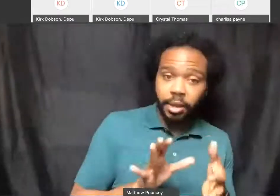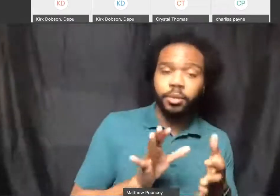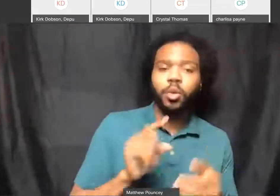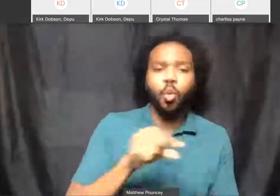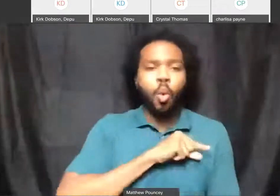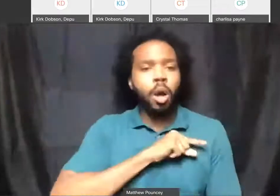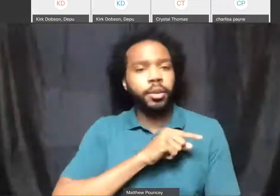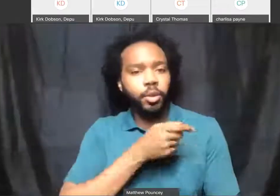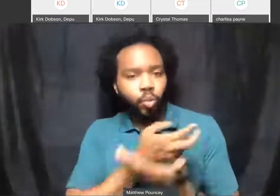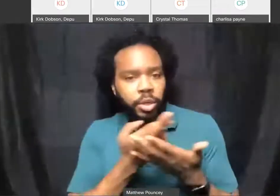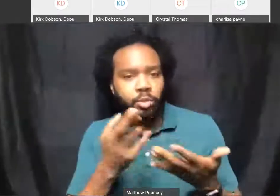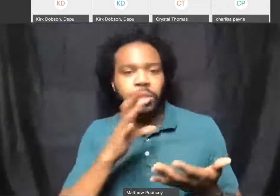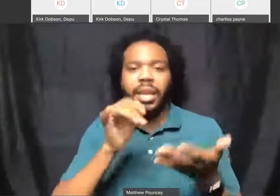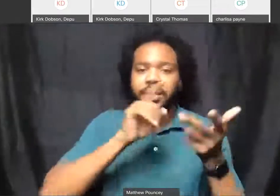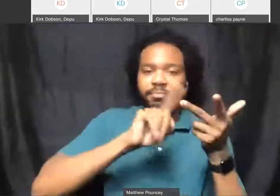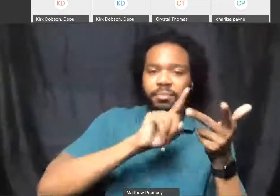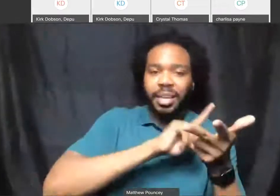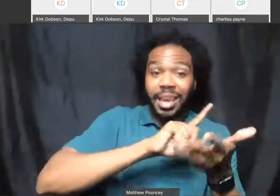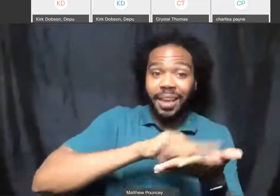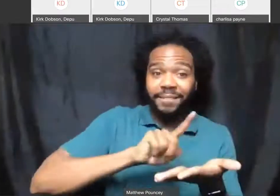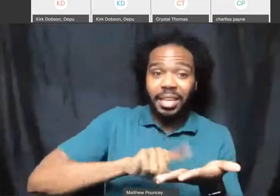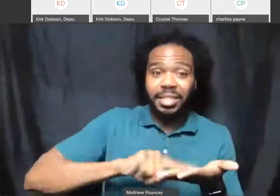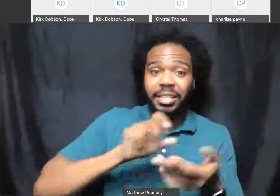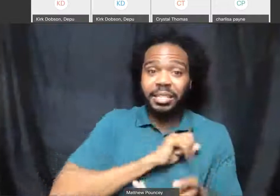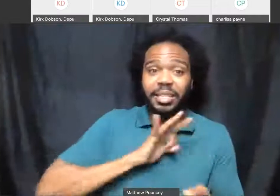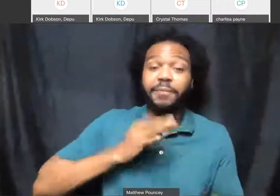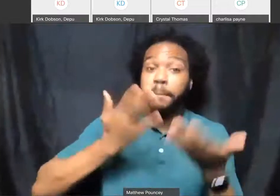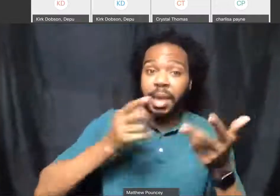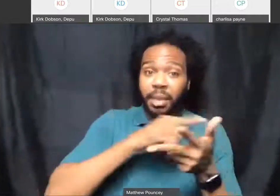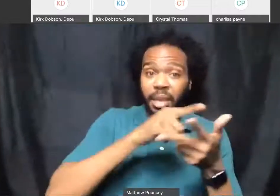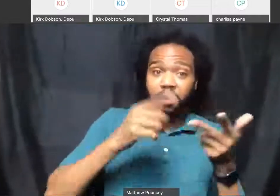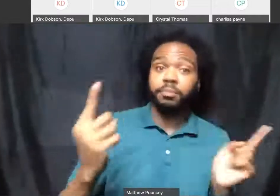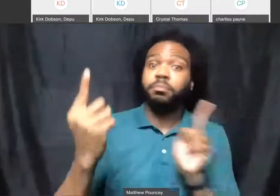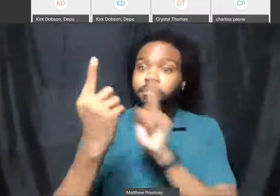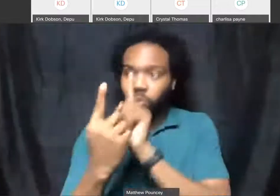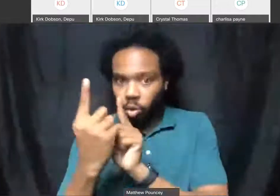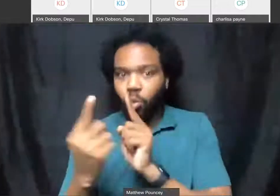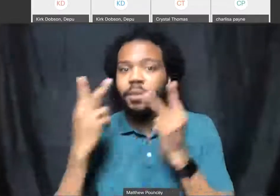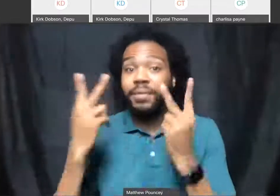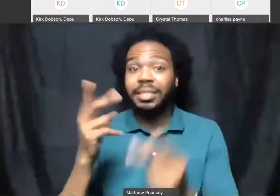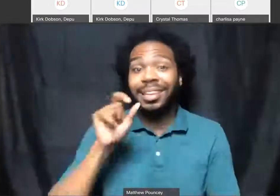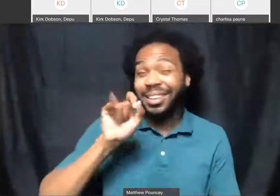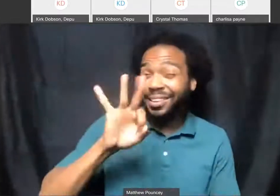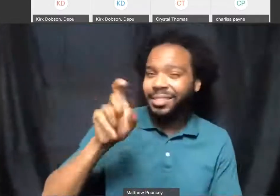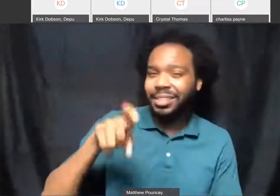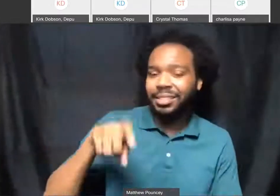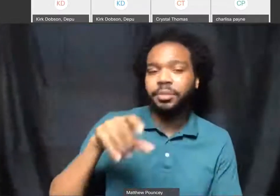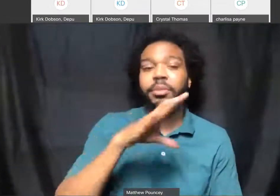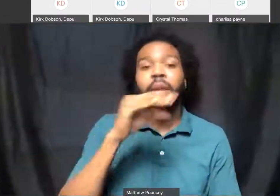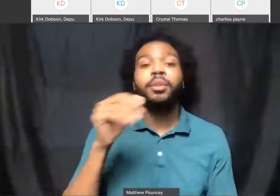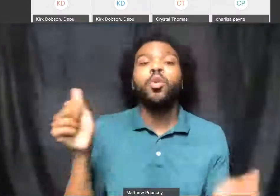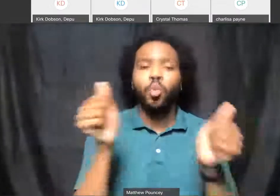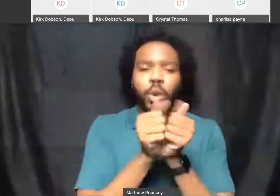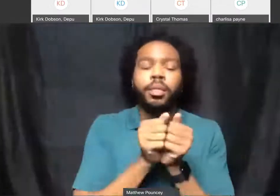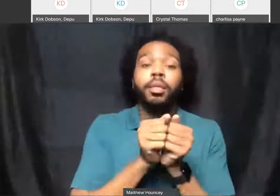and investigation staff may do a face-to-face visit if it is necessary and with the approval